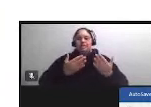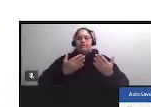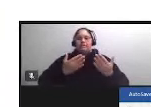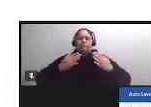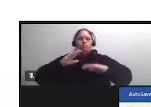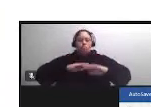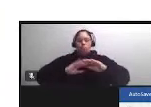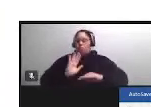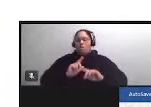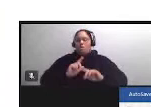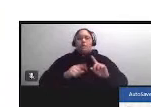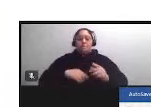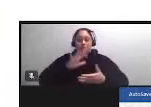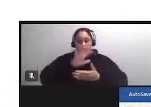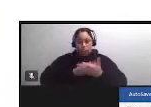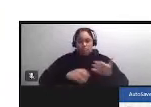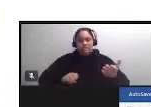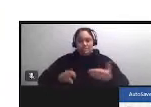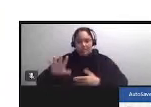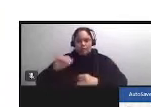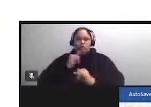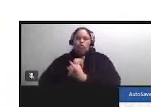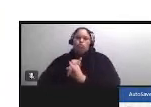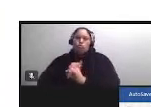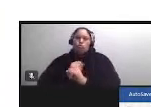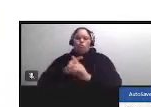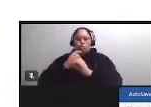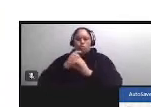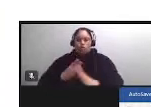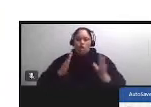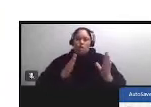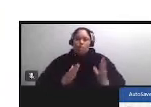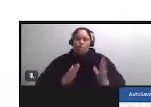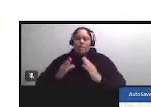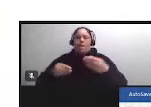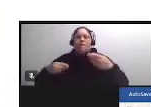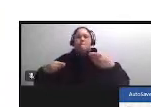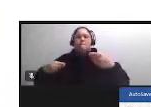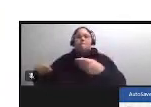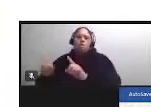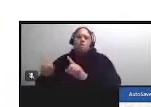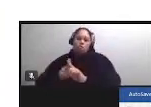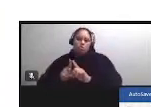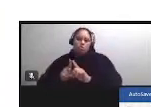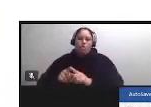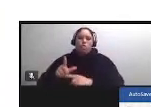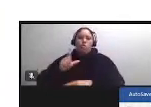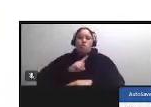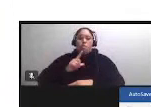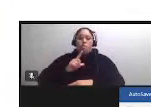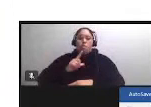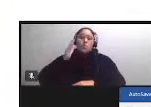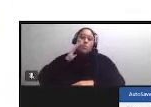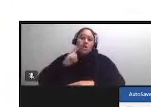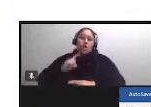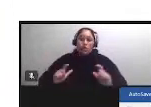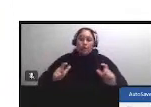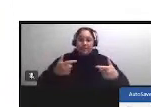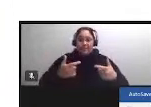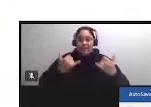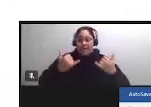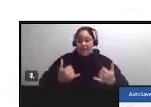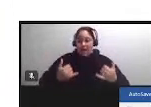this draft to the institution just to say start preparing your paperwork. Once the committee